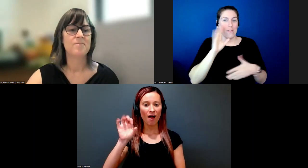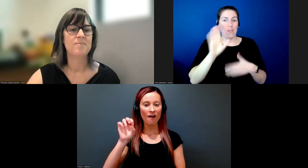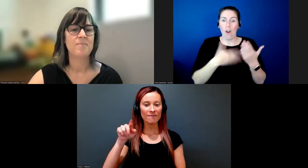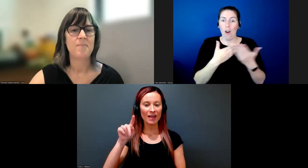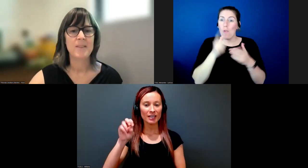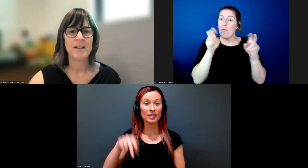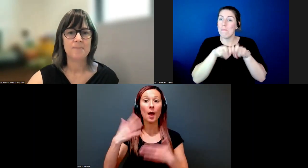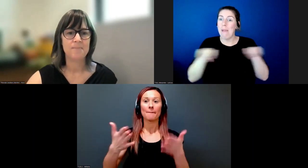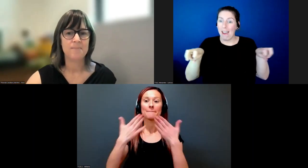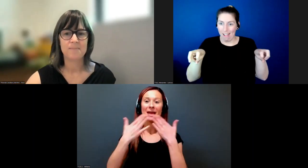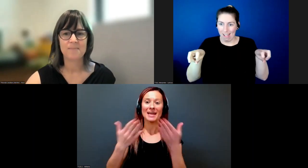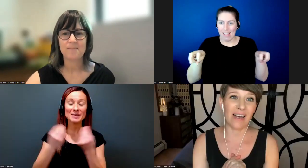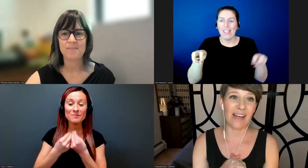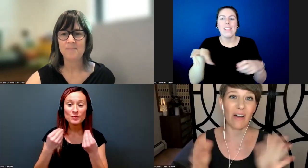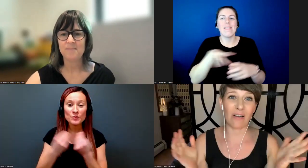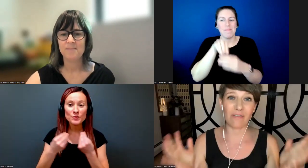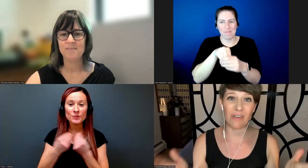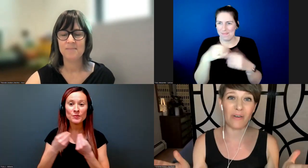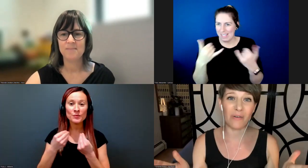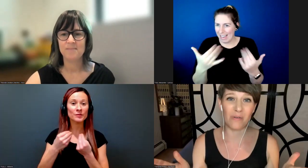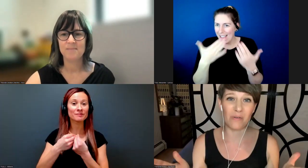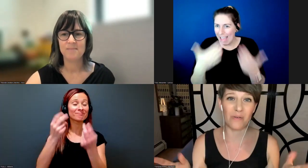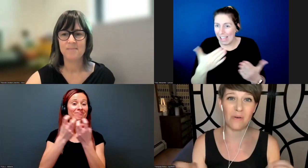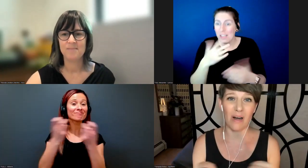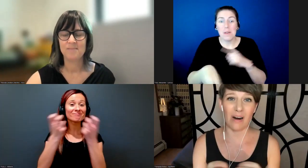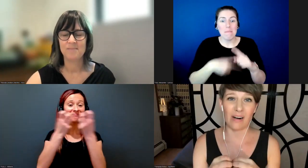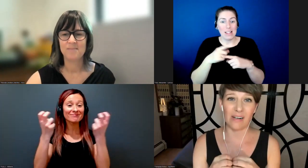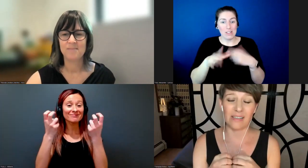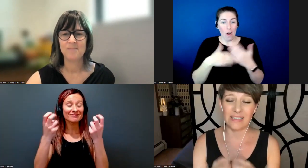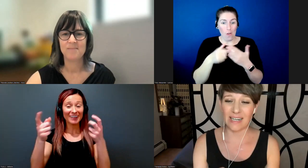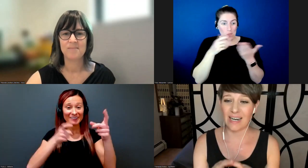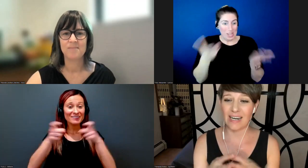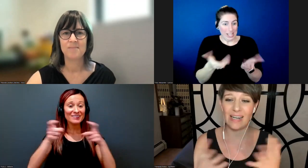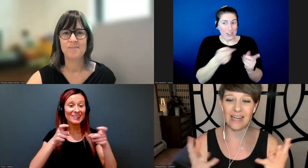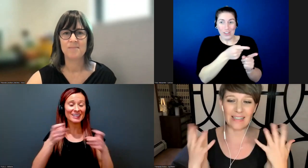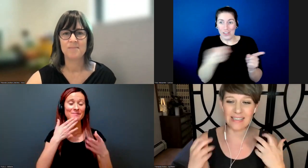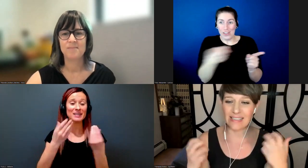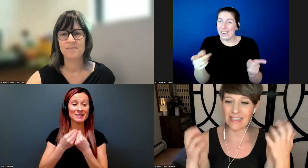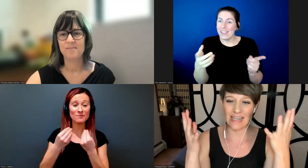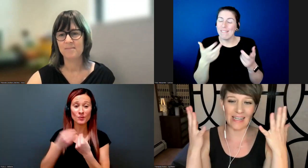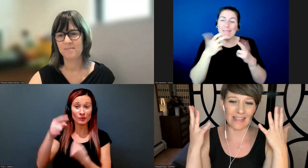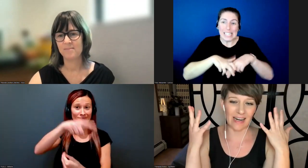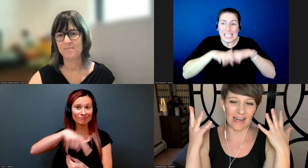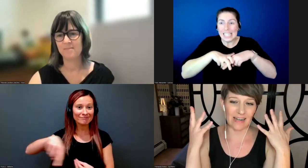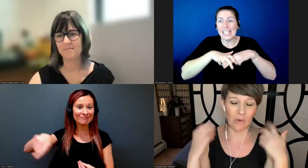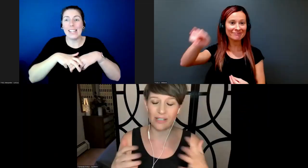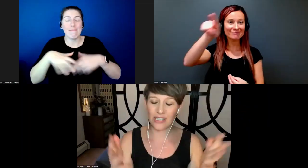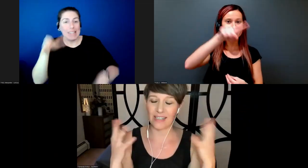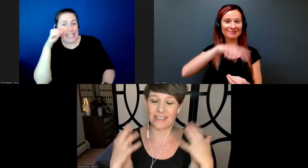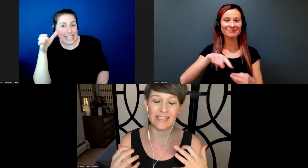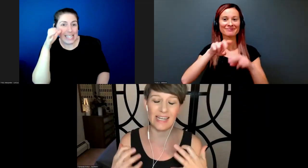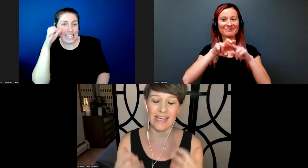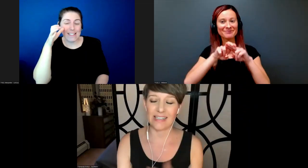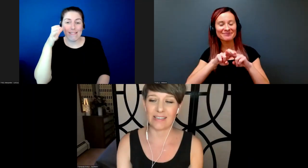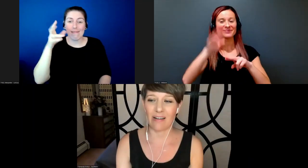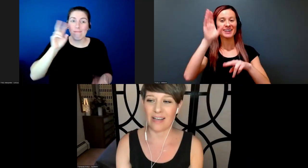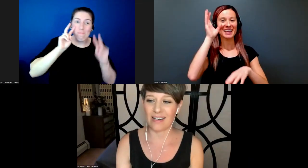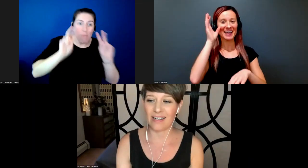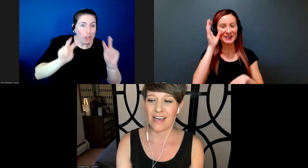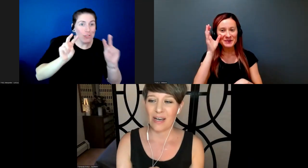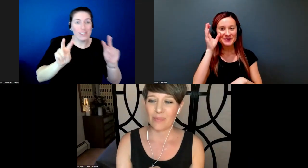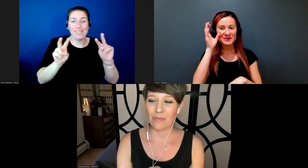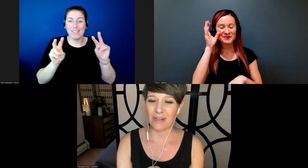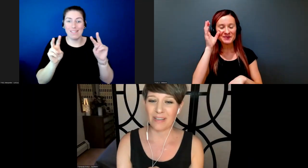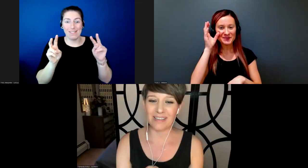far today, as well as all of you who are sitting and listening and watching and taking this all